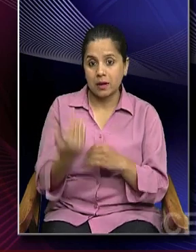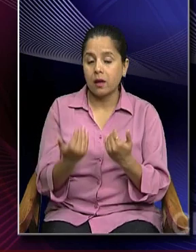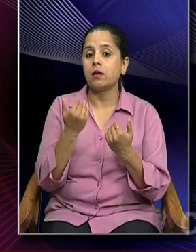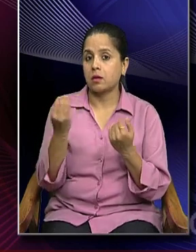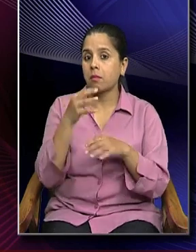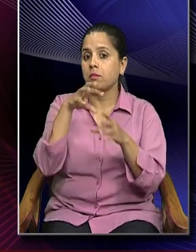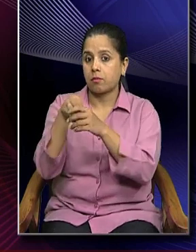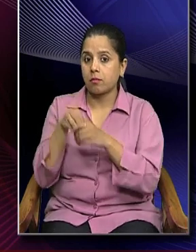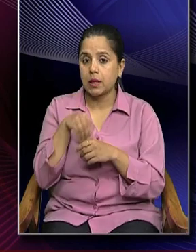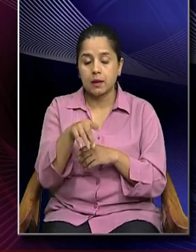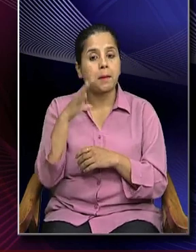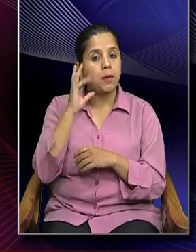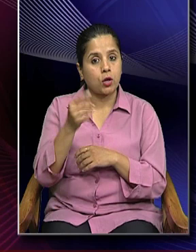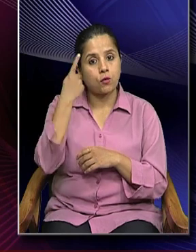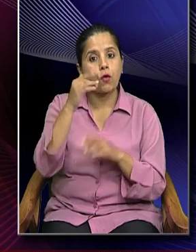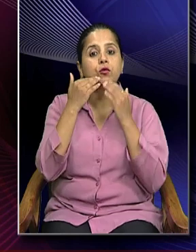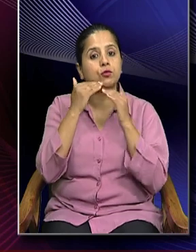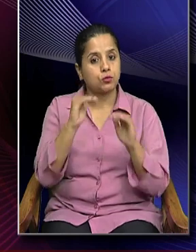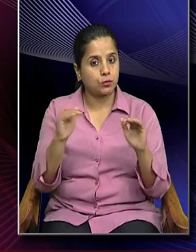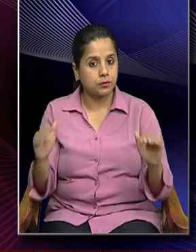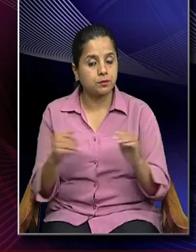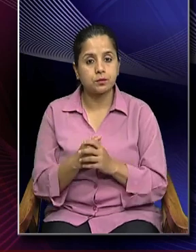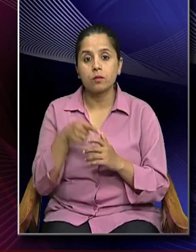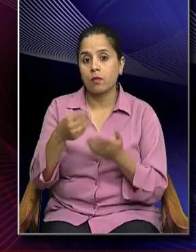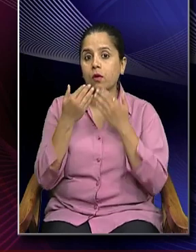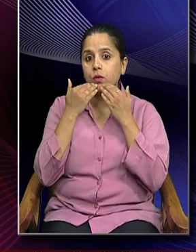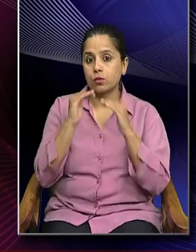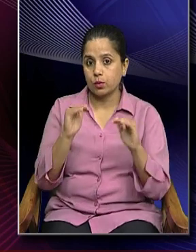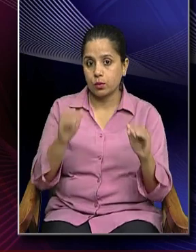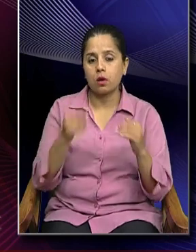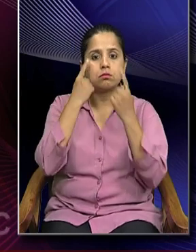it which is very important for the students. The students